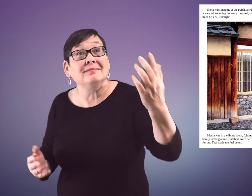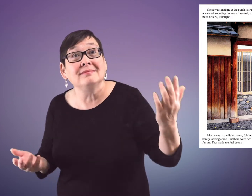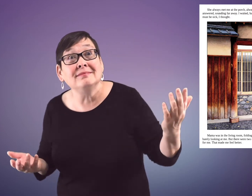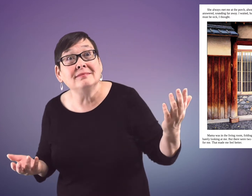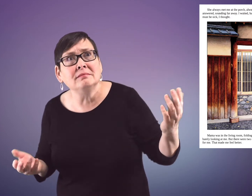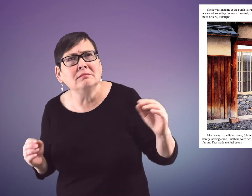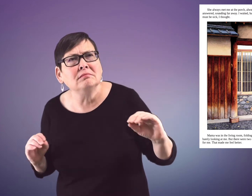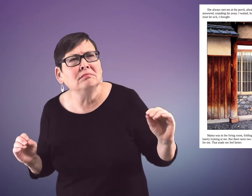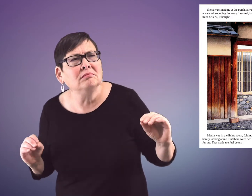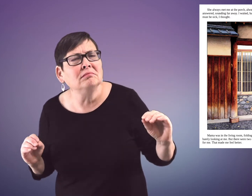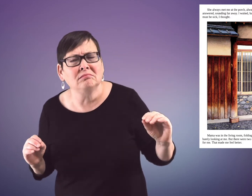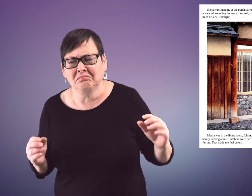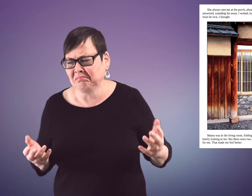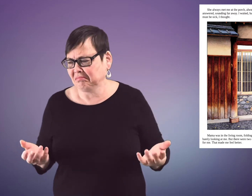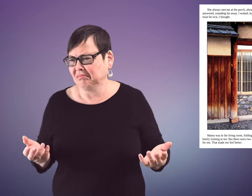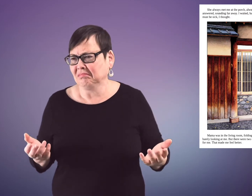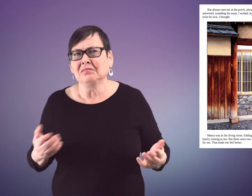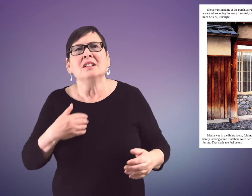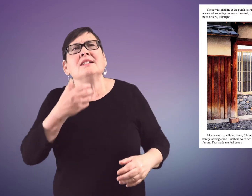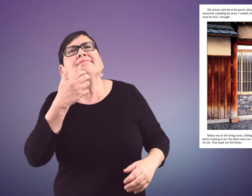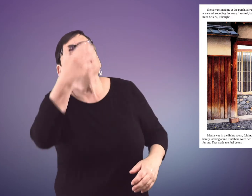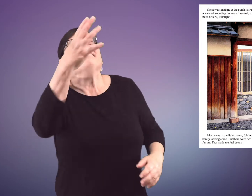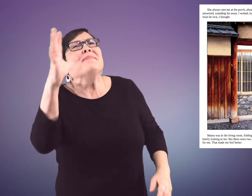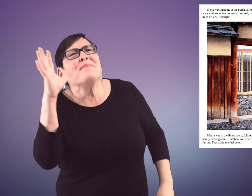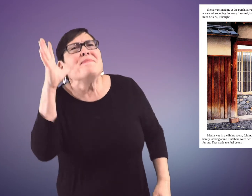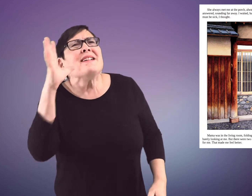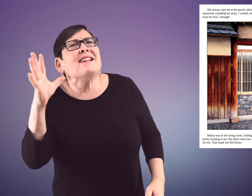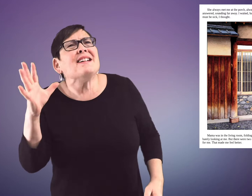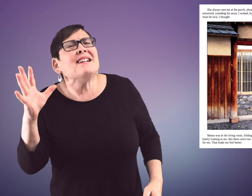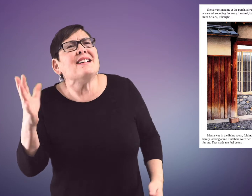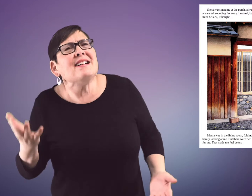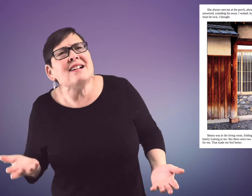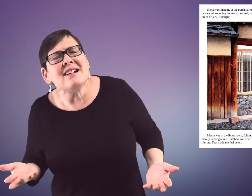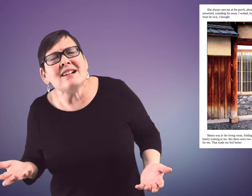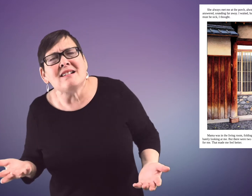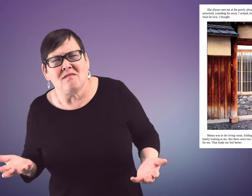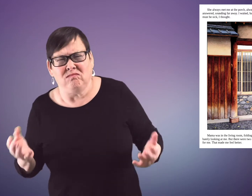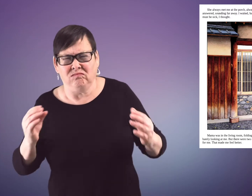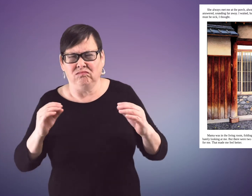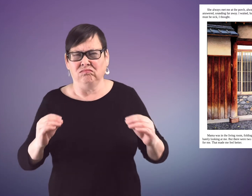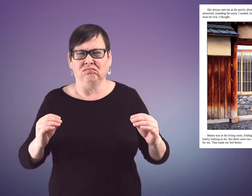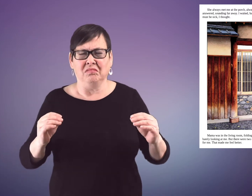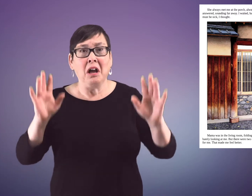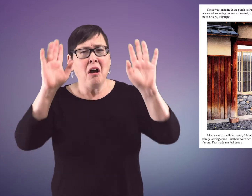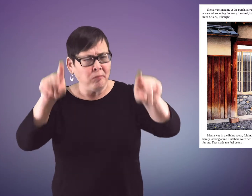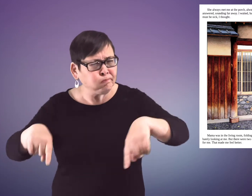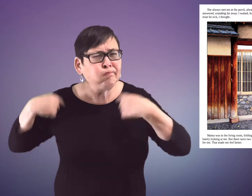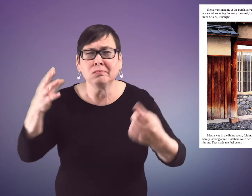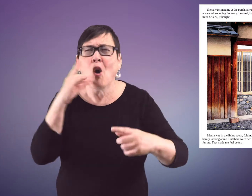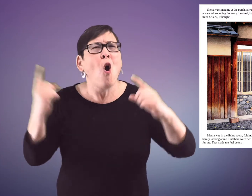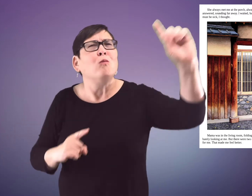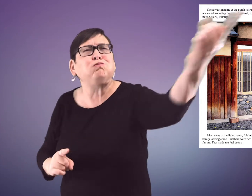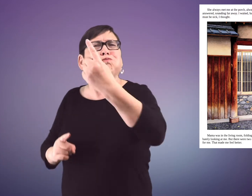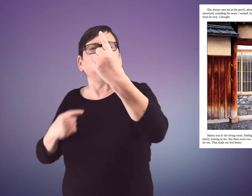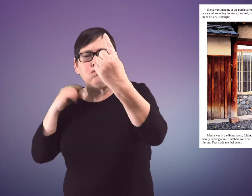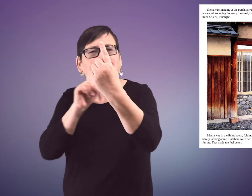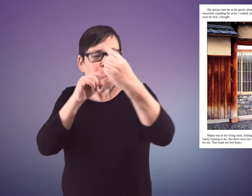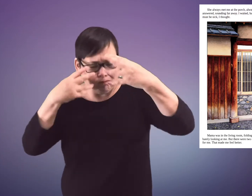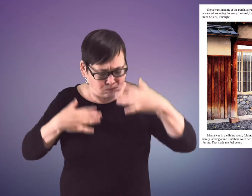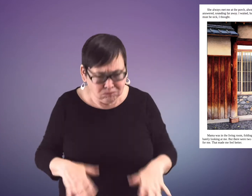me. "Mama, I'm home," I called. There was no answer. She always met me at the porch,